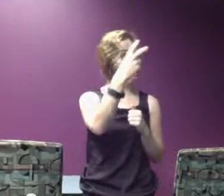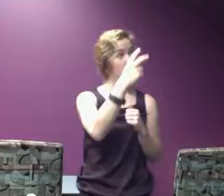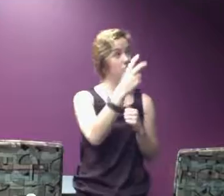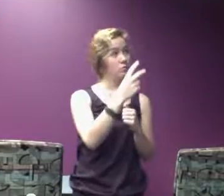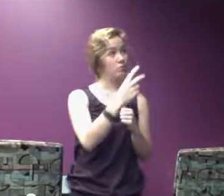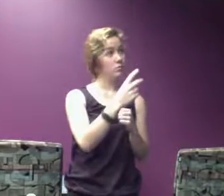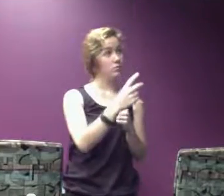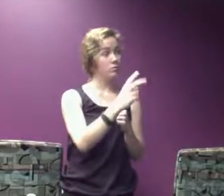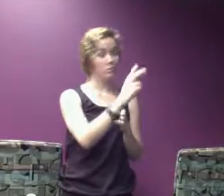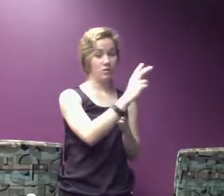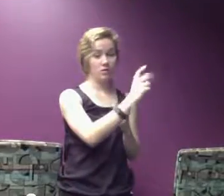So